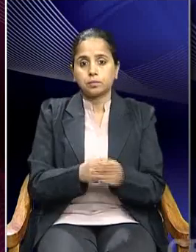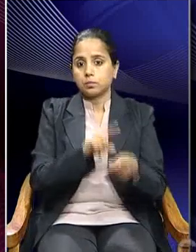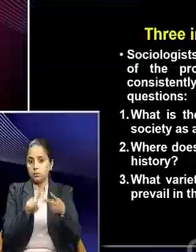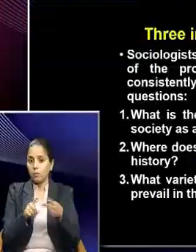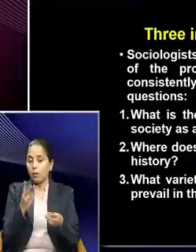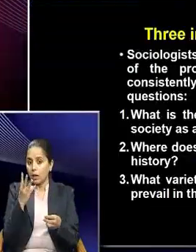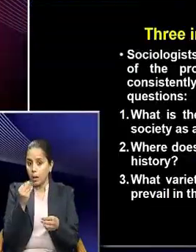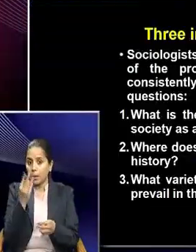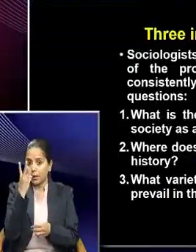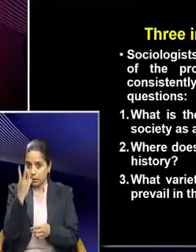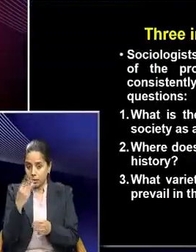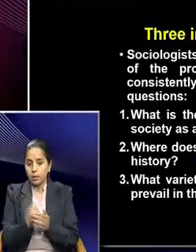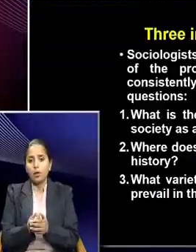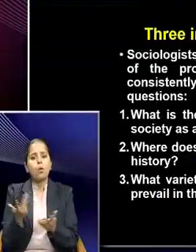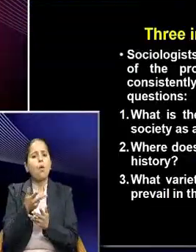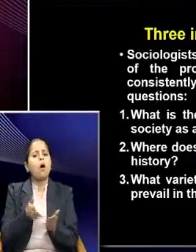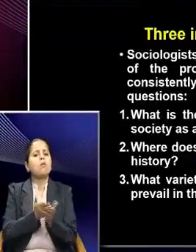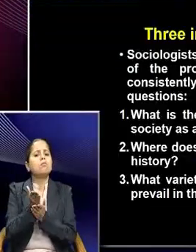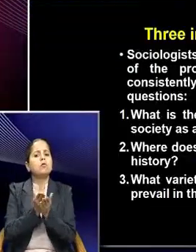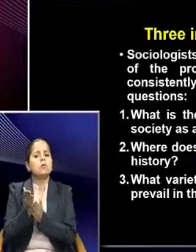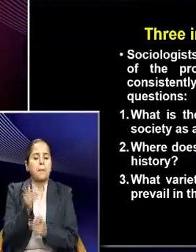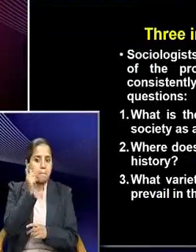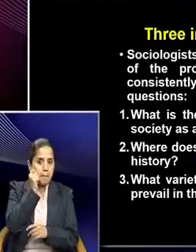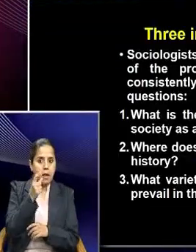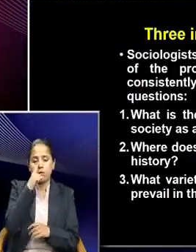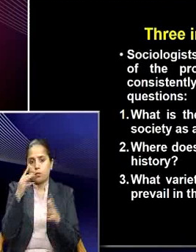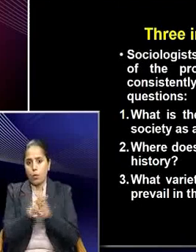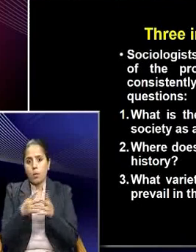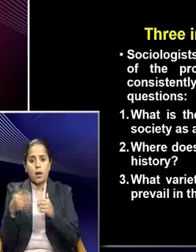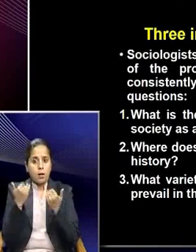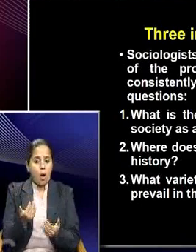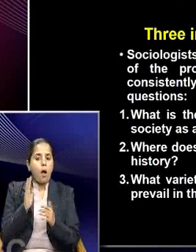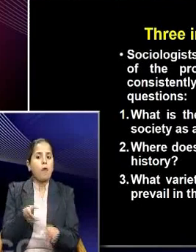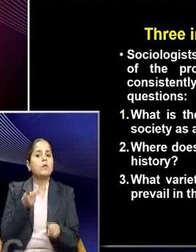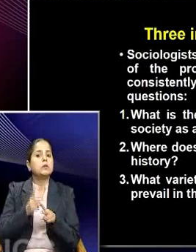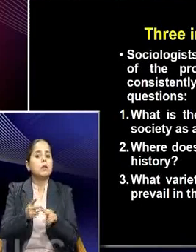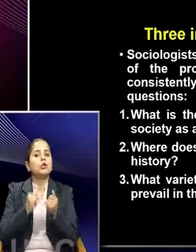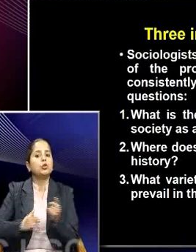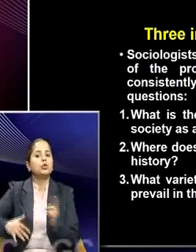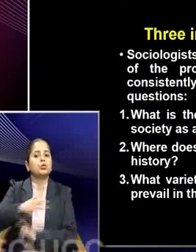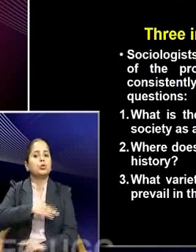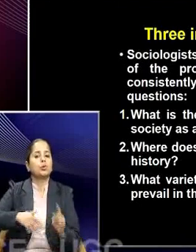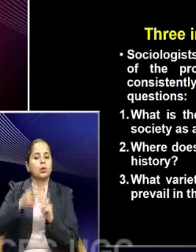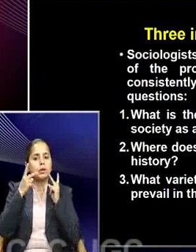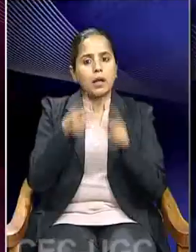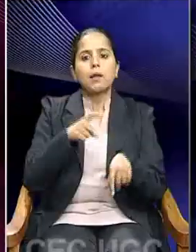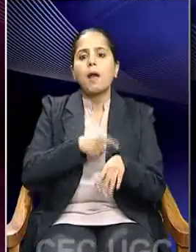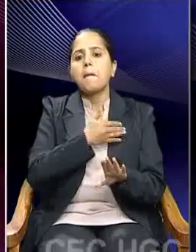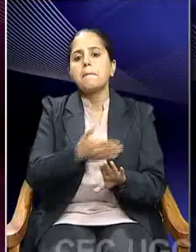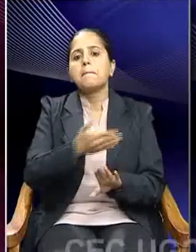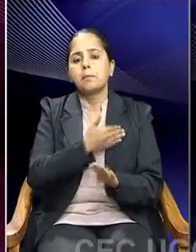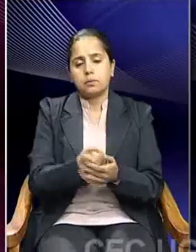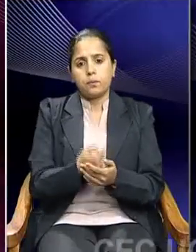three, what varieties of men and women now prevail in this society and in this period.